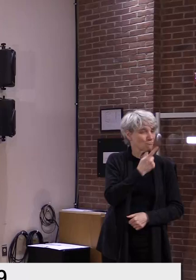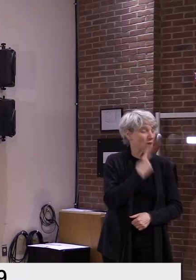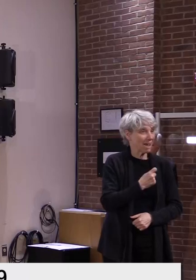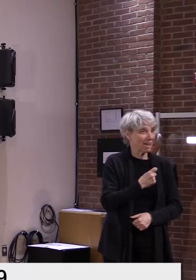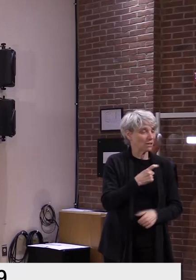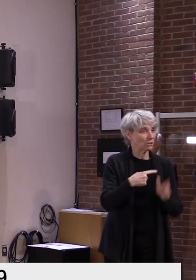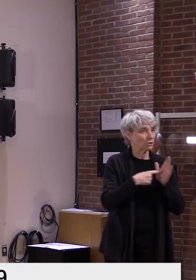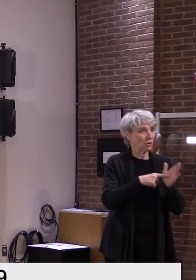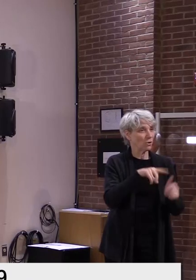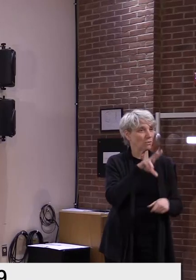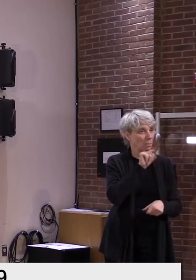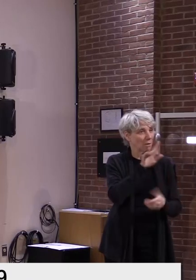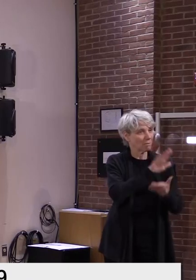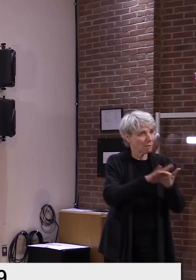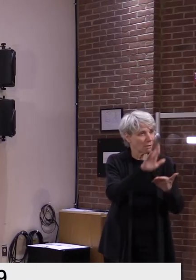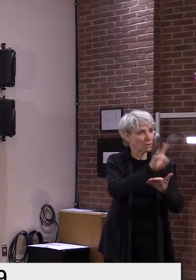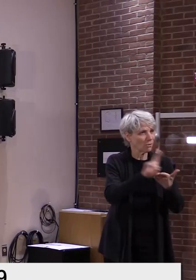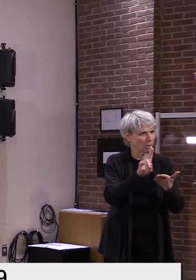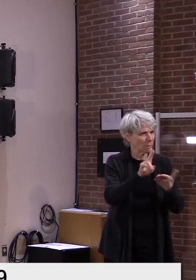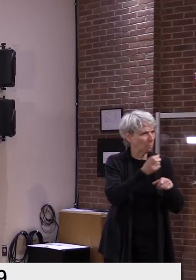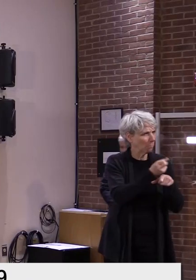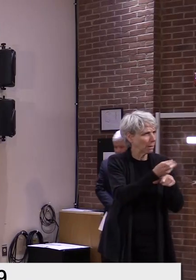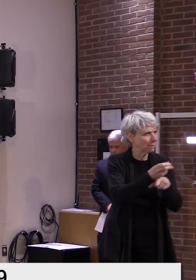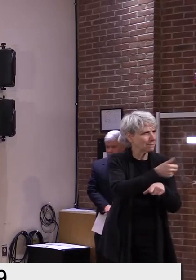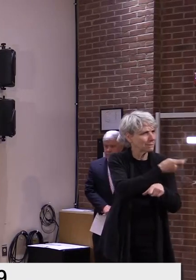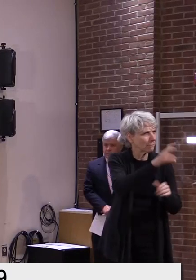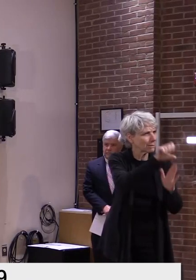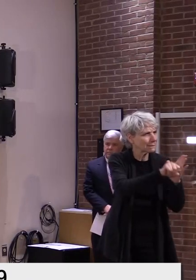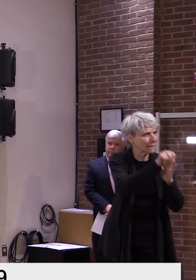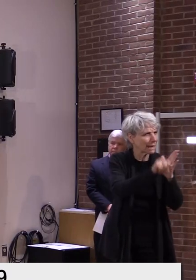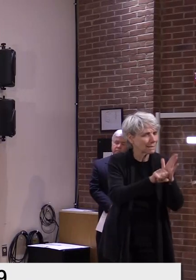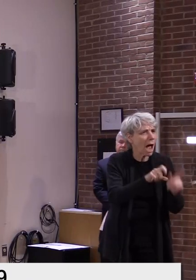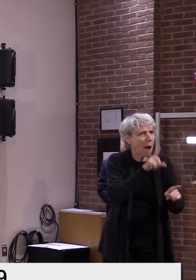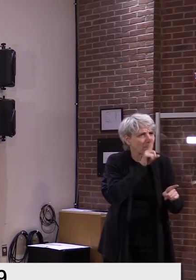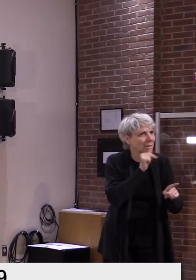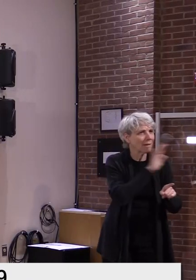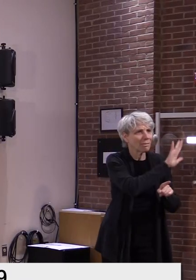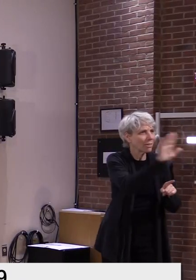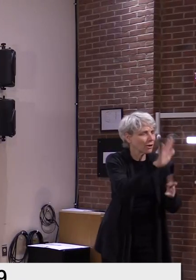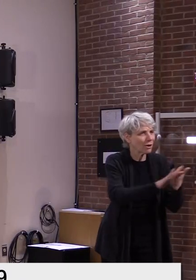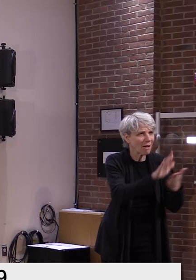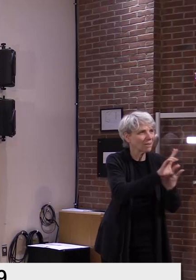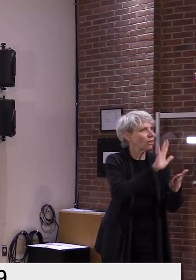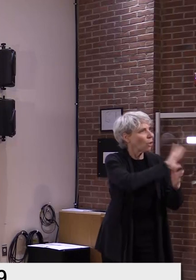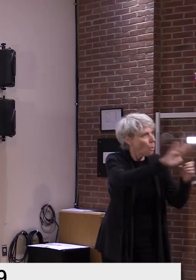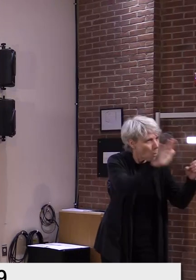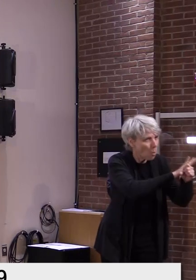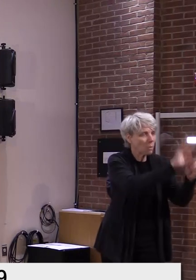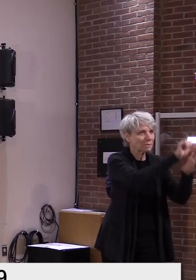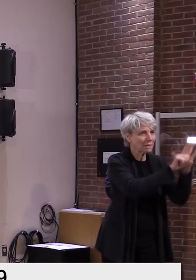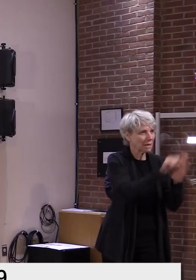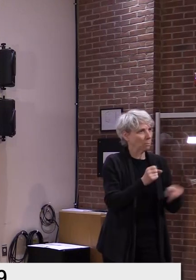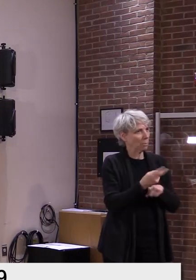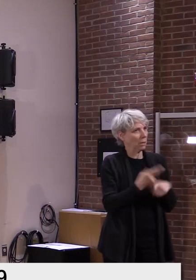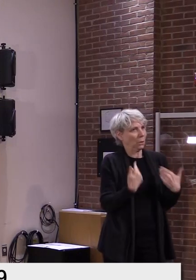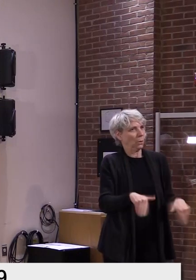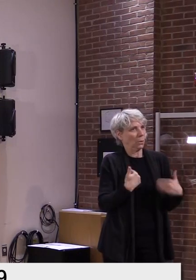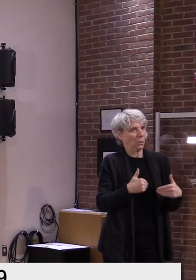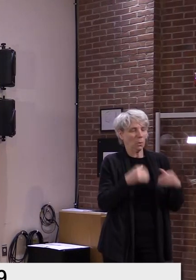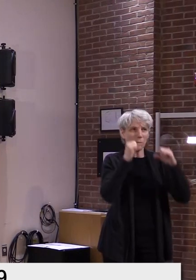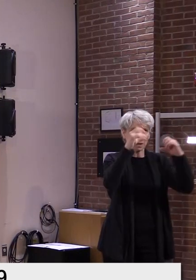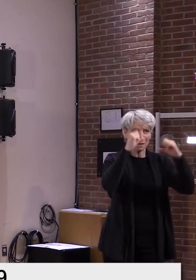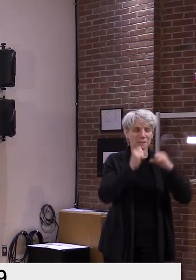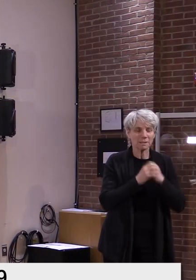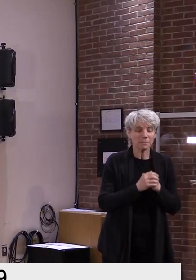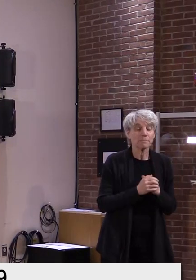can be during a pandemic. I know it wasn't the experience every student imagined they would have.